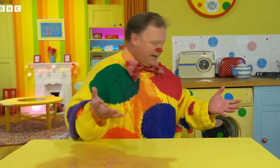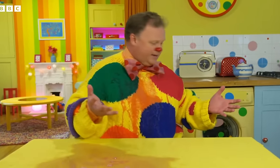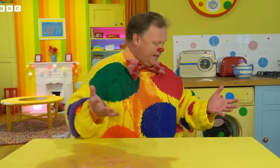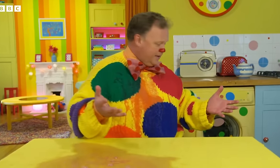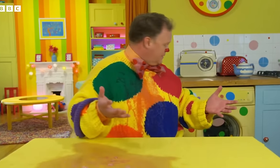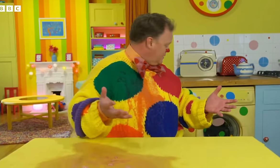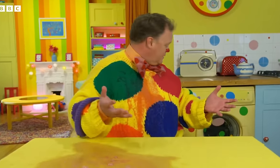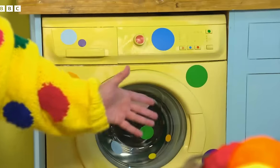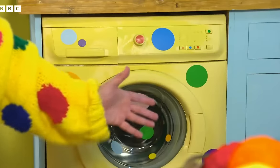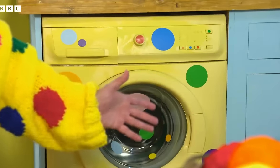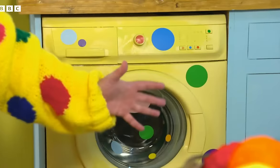going to...